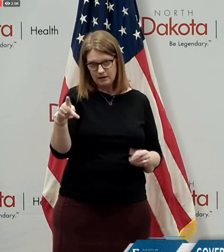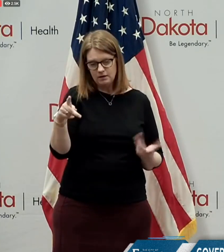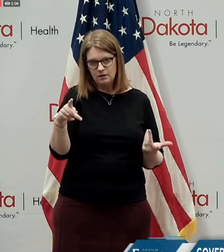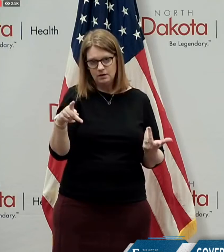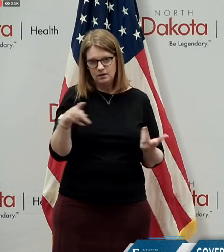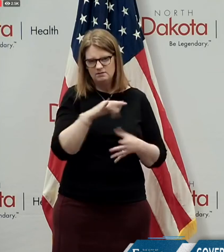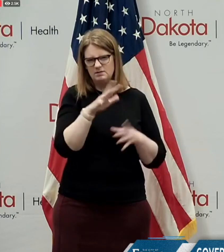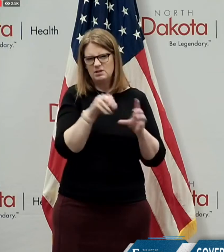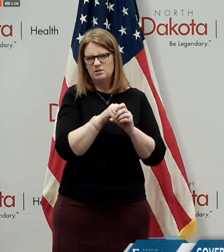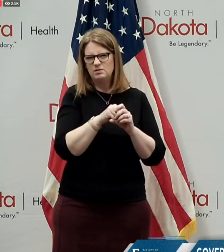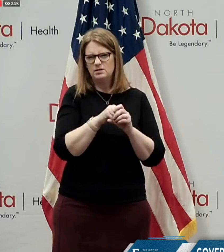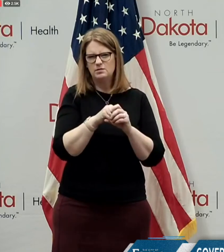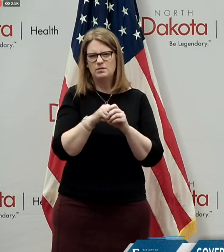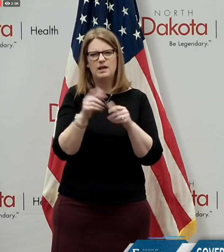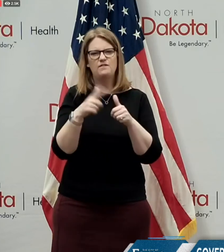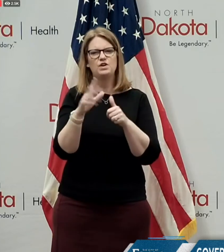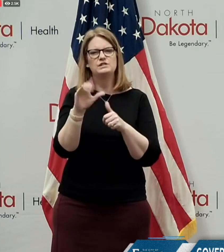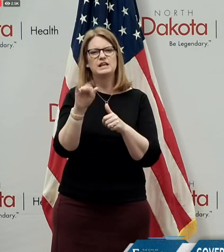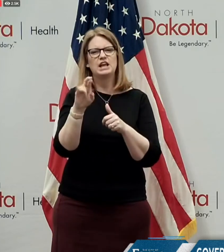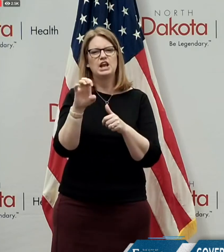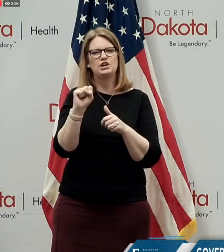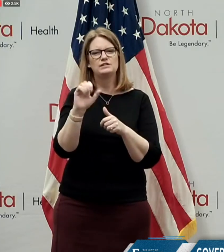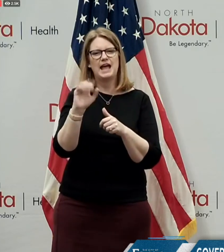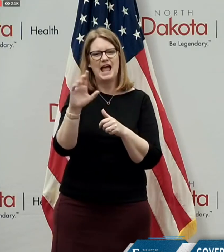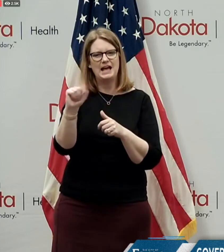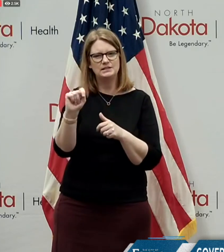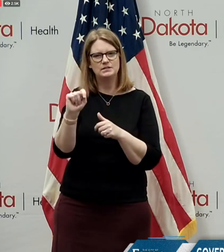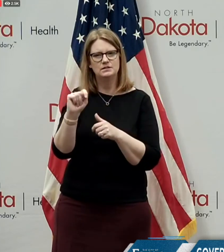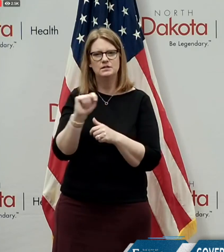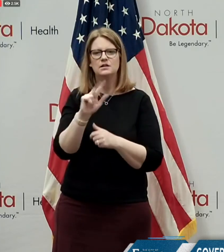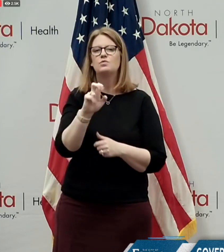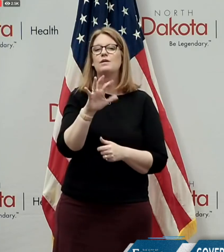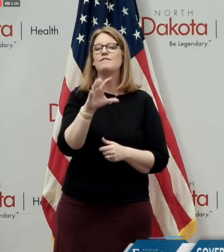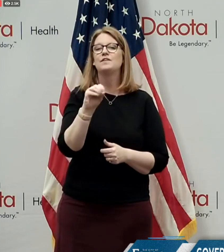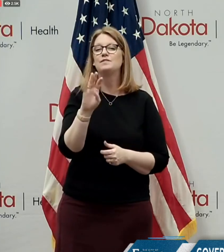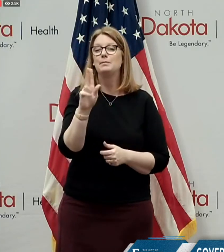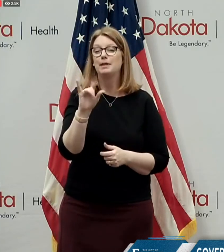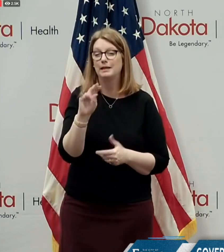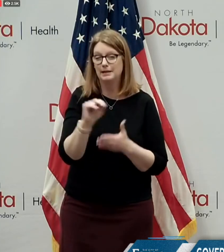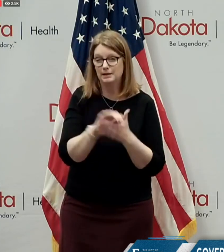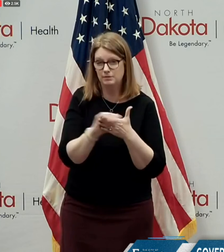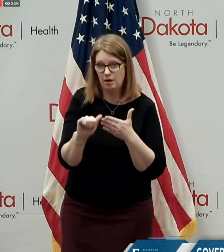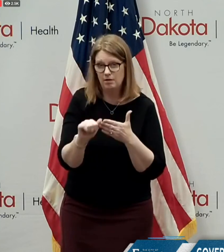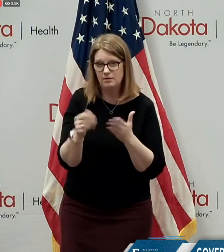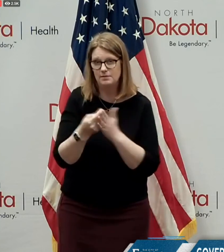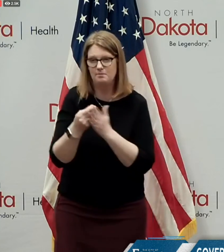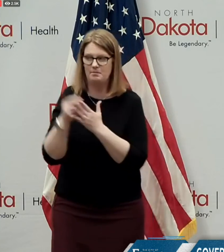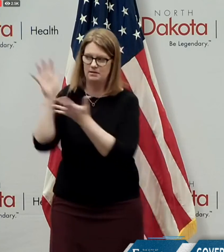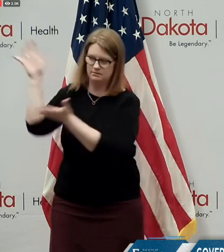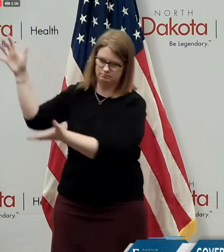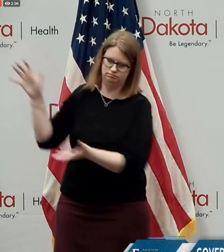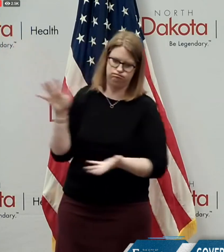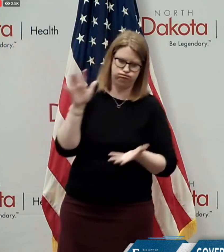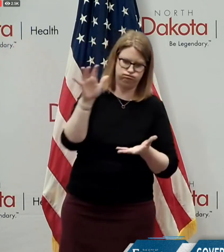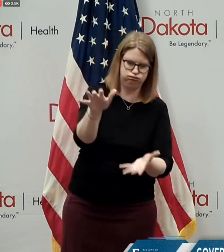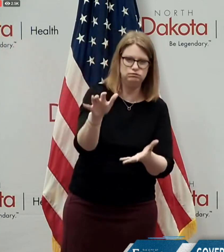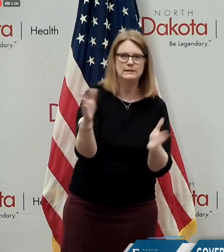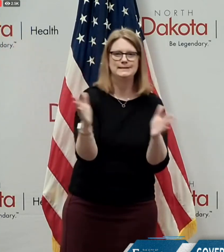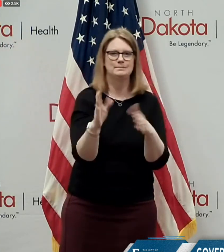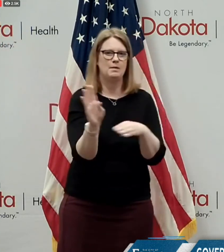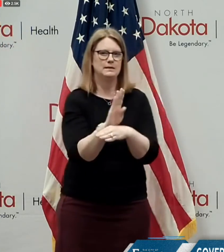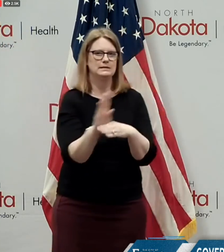is part of that initial CARES Act. Initially, $350 billion nationally of funding for small businesses through